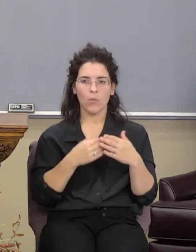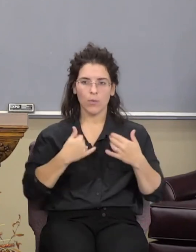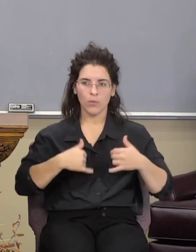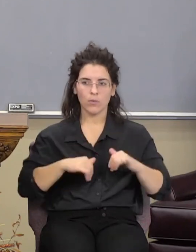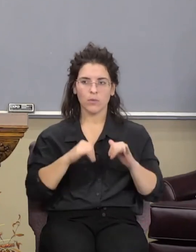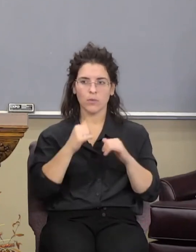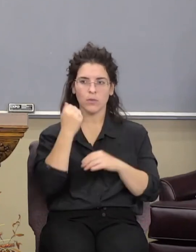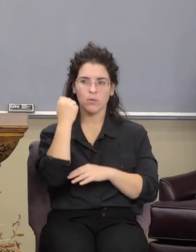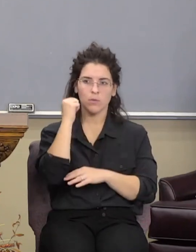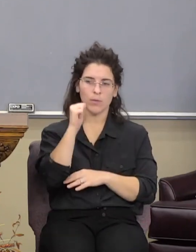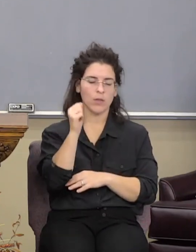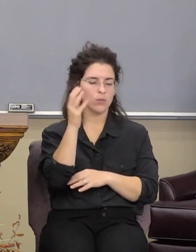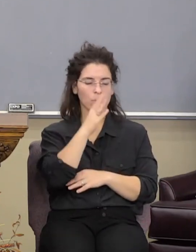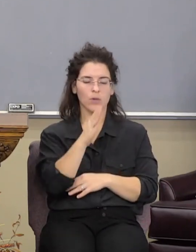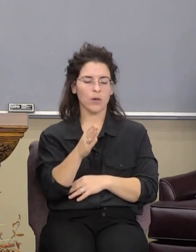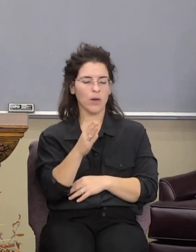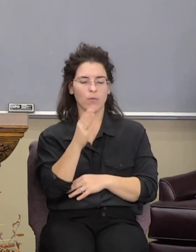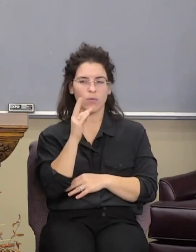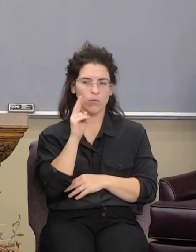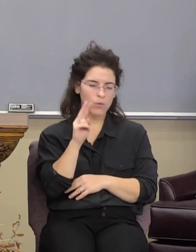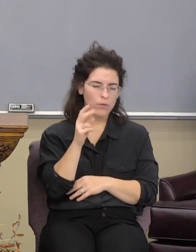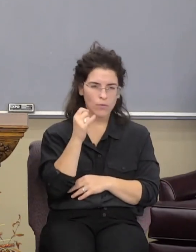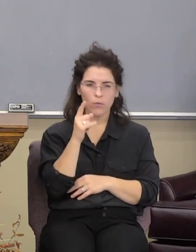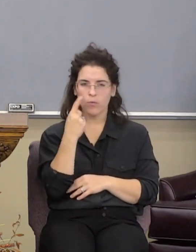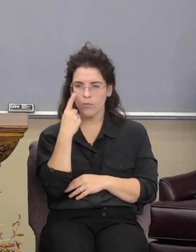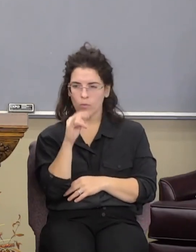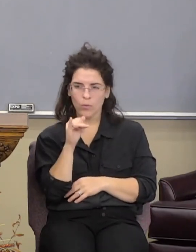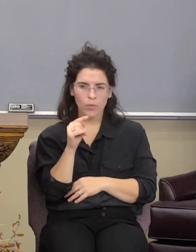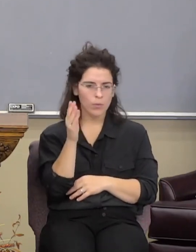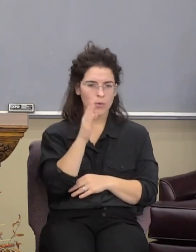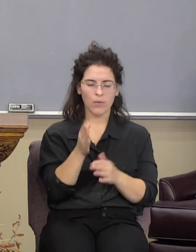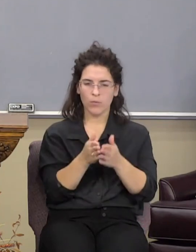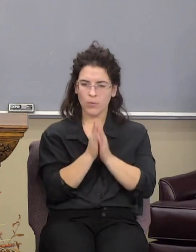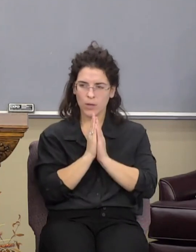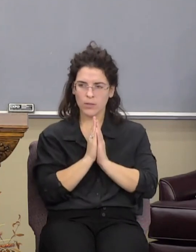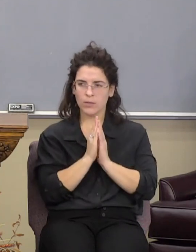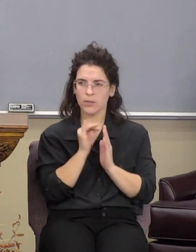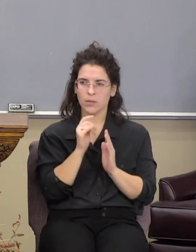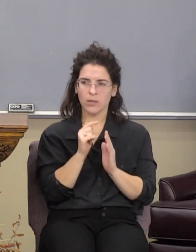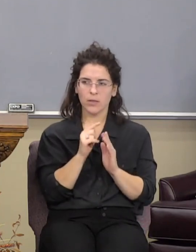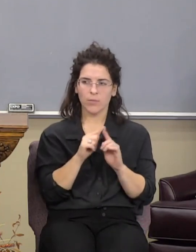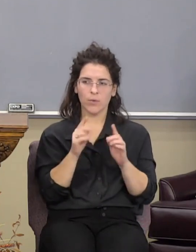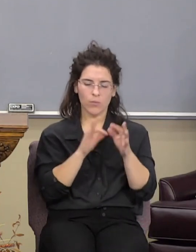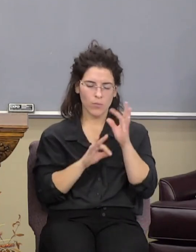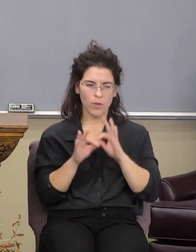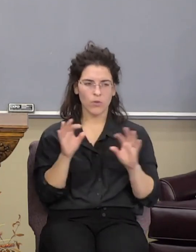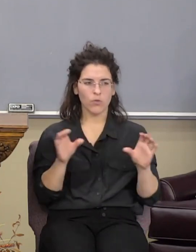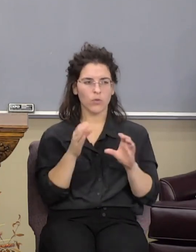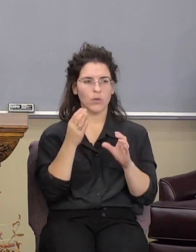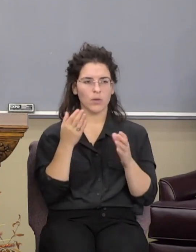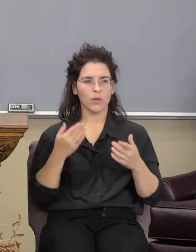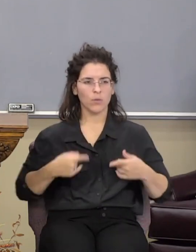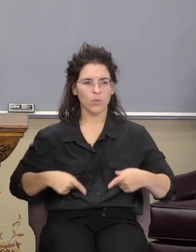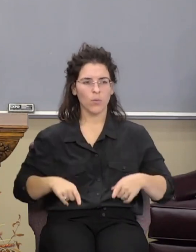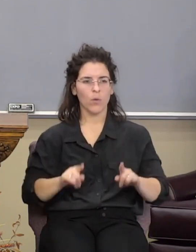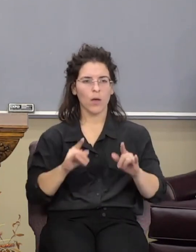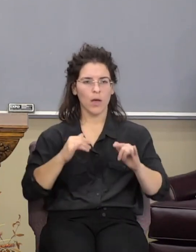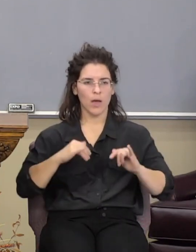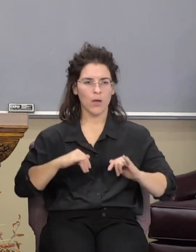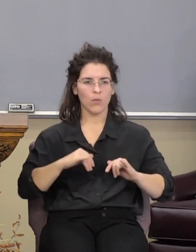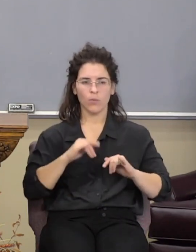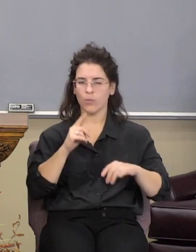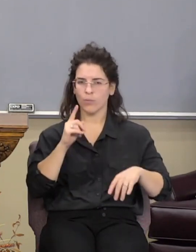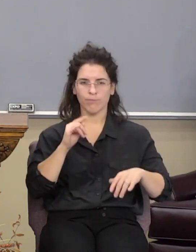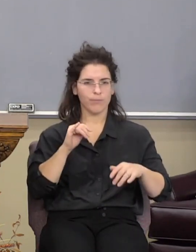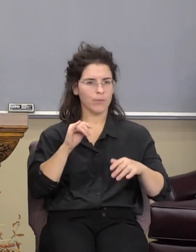in rebellion, we never looked for it, we never requested it, we never demand, but rather you did it while we were